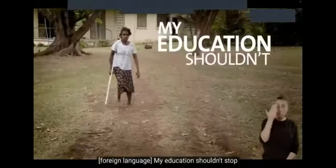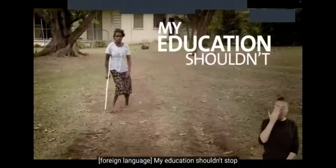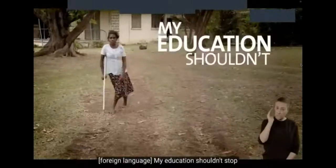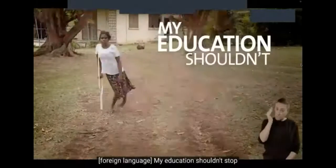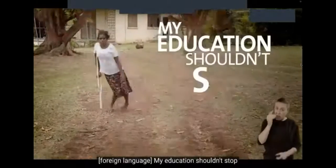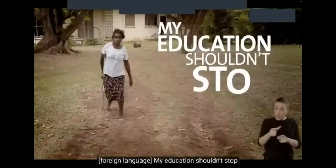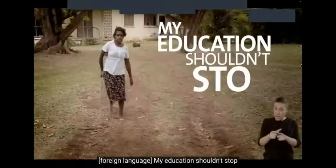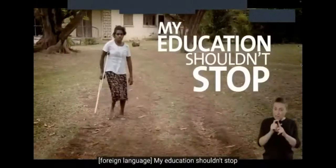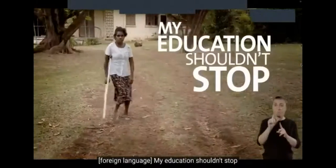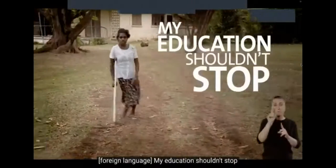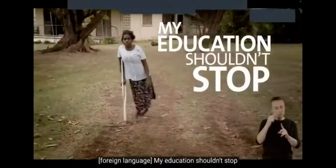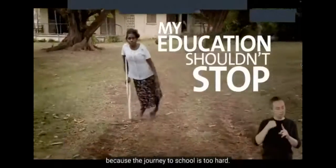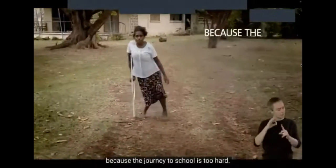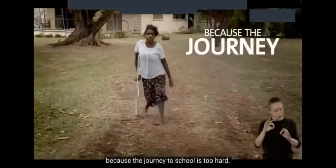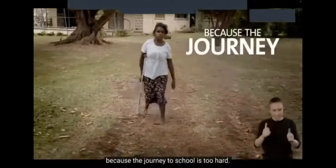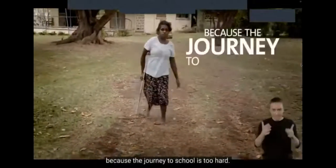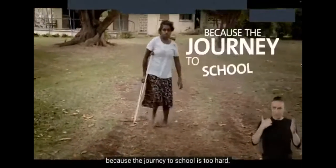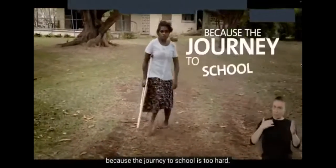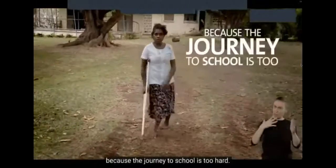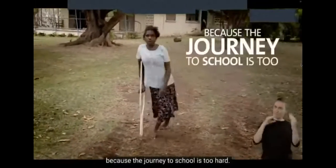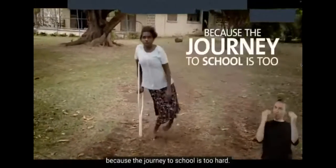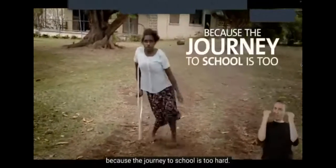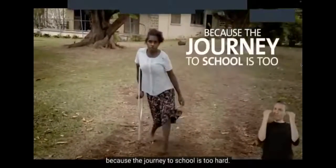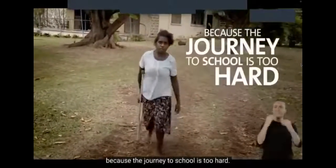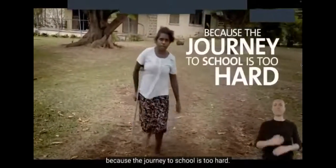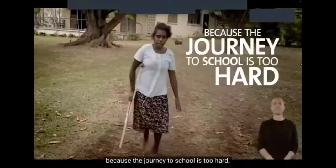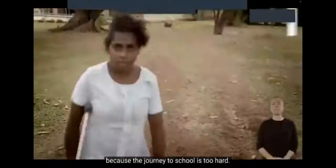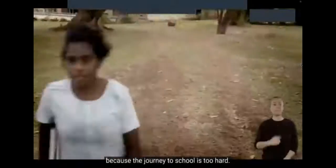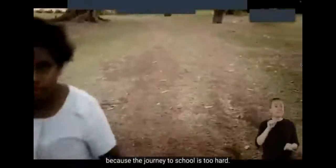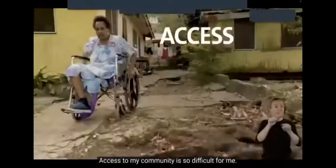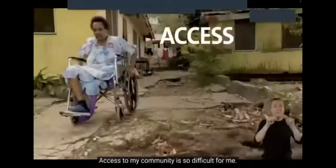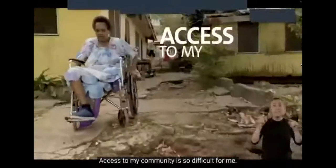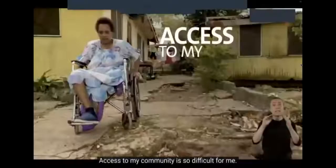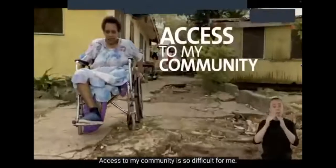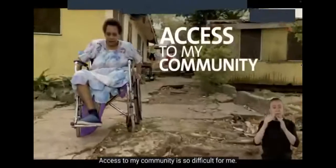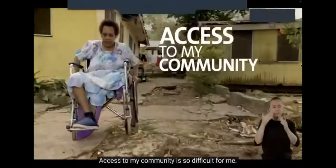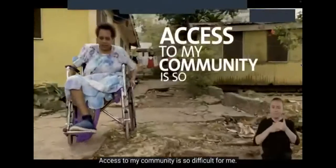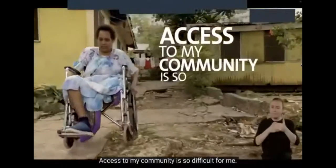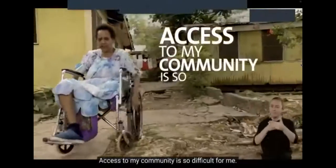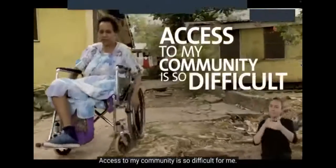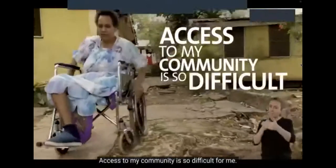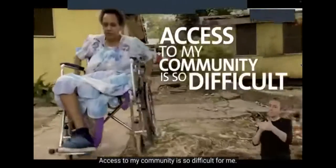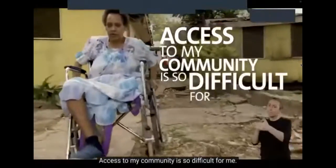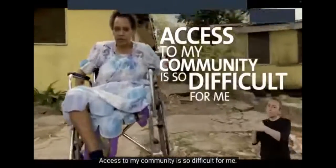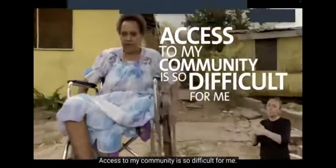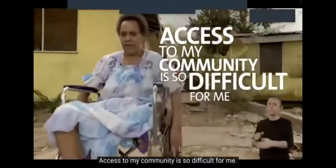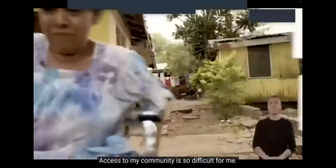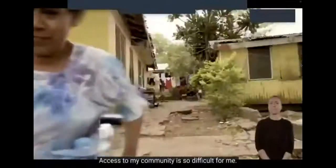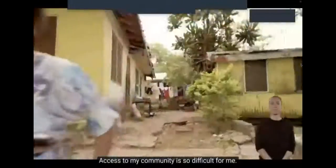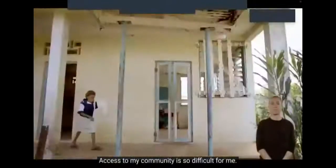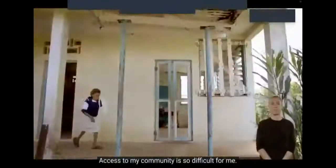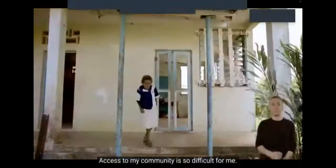Education me, stop me from road from color school to home. Access to my community is so difficult for